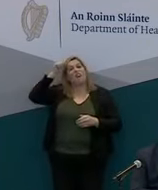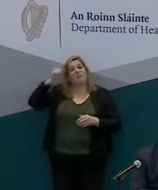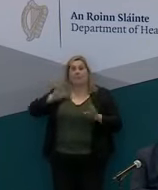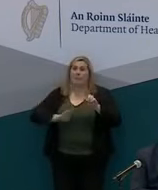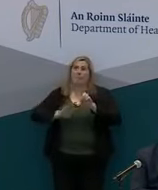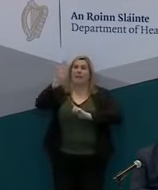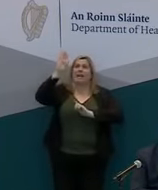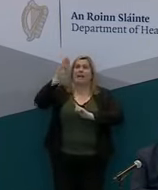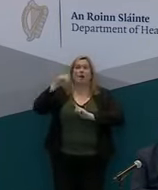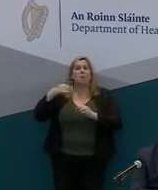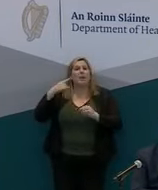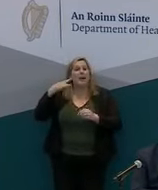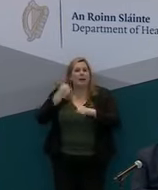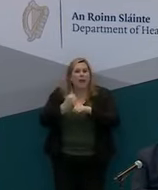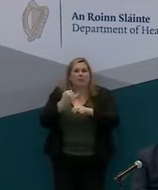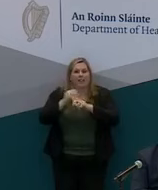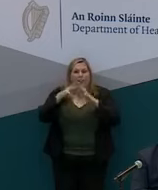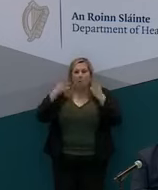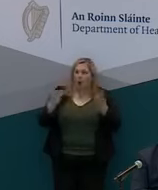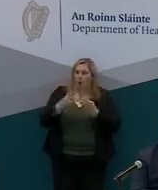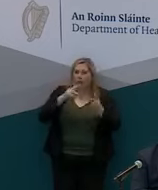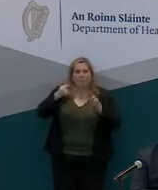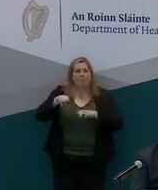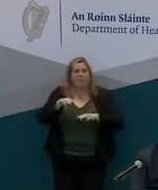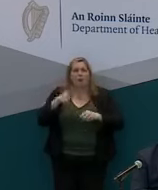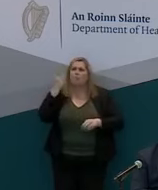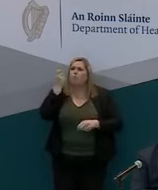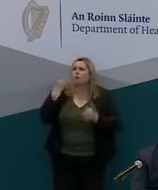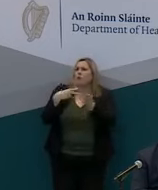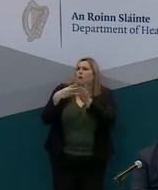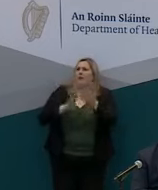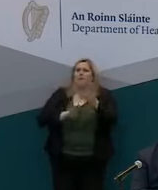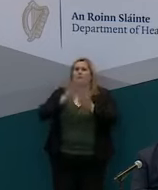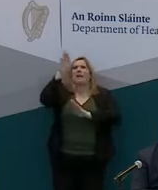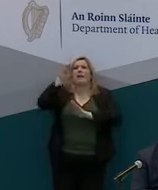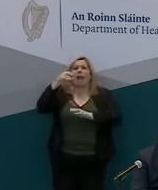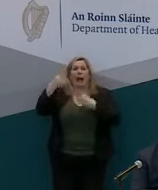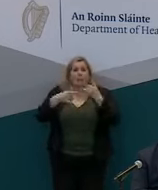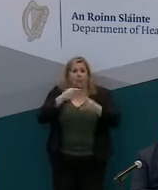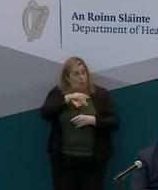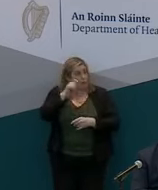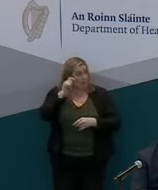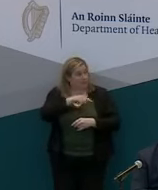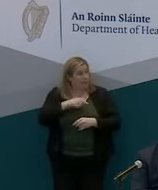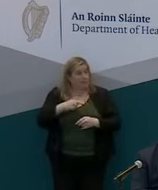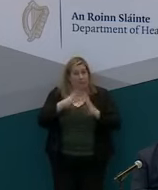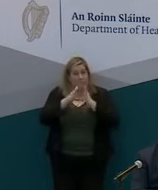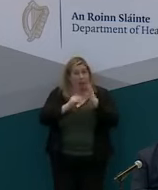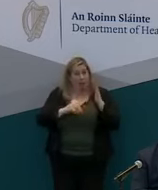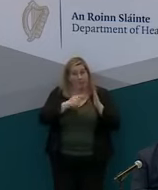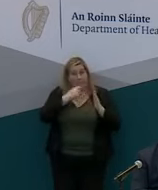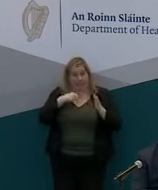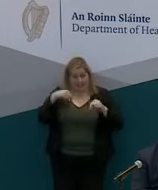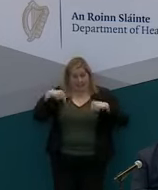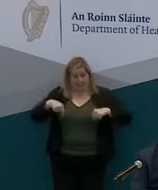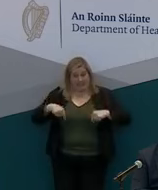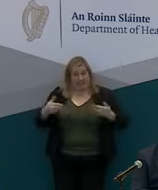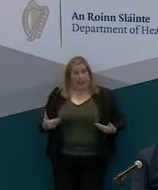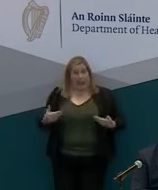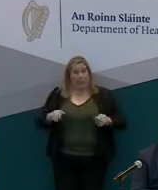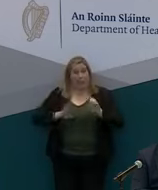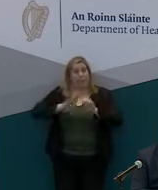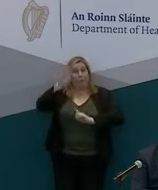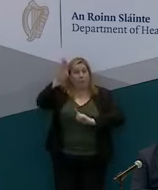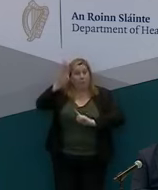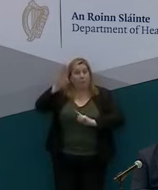world and people wondering when is it ever going to peak? Does your modelling suggest that this week is the peak? The modelling suggests that we may have